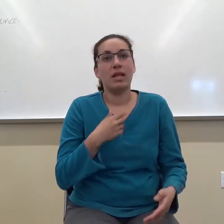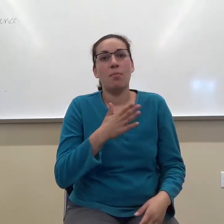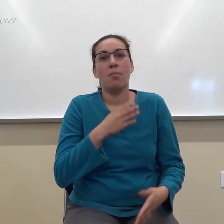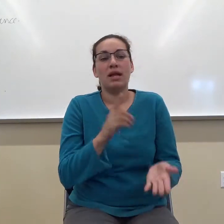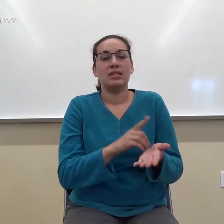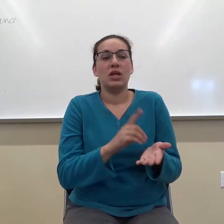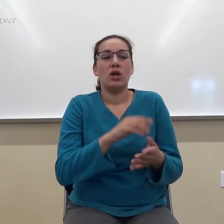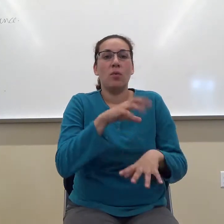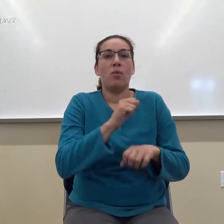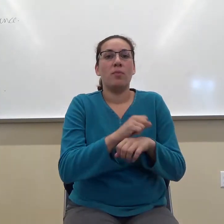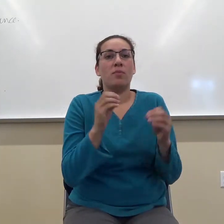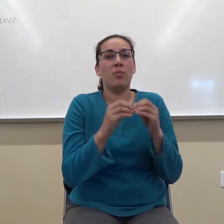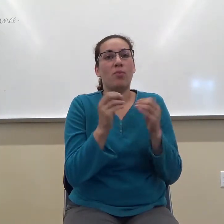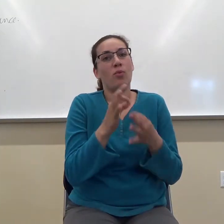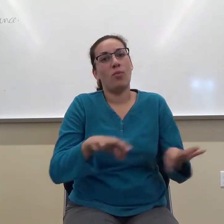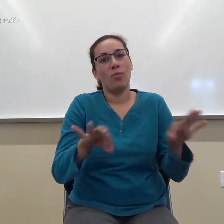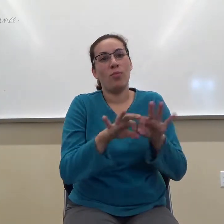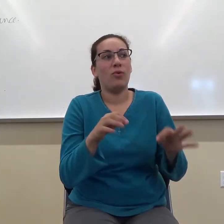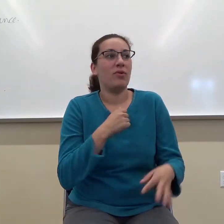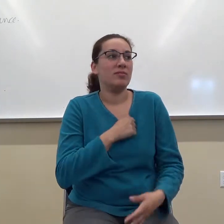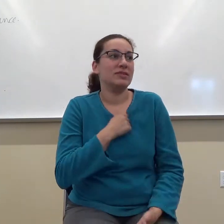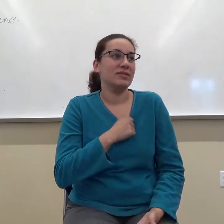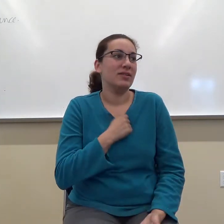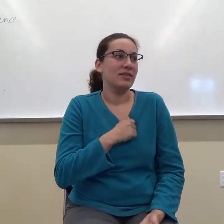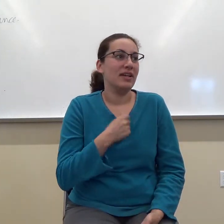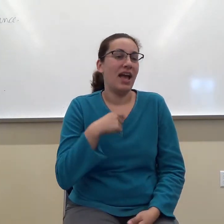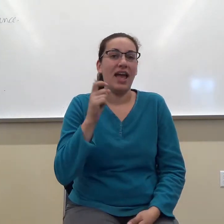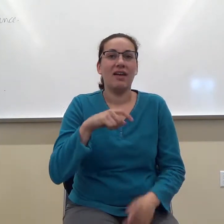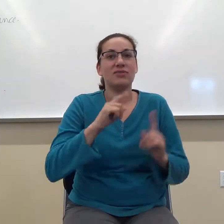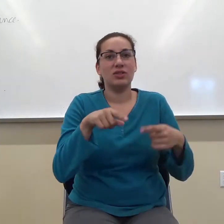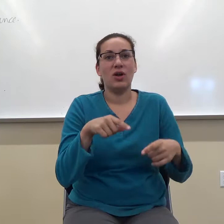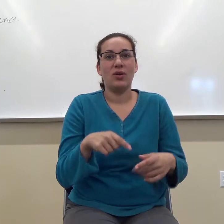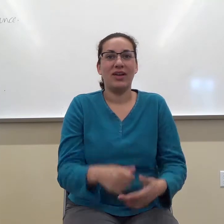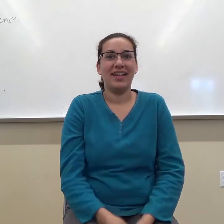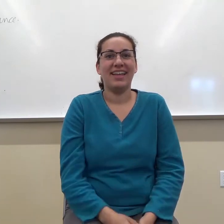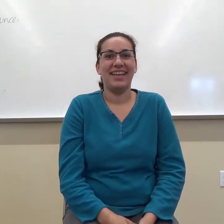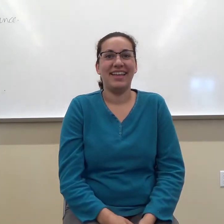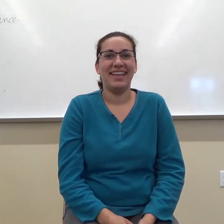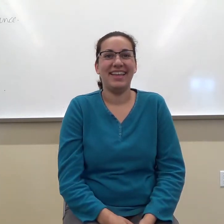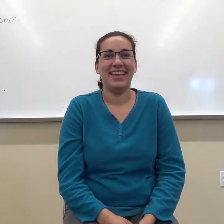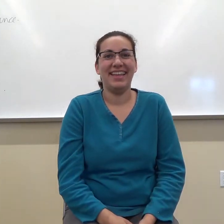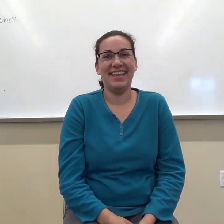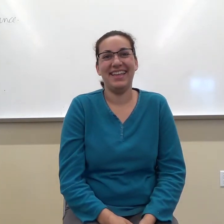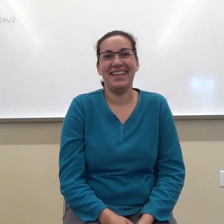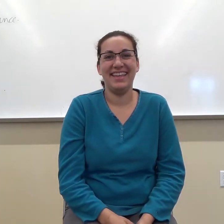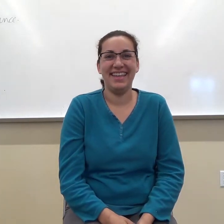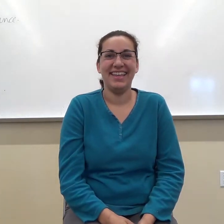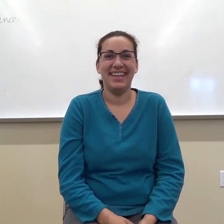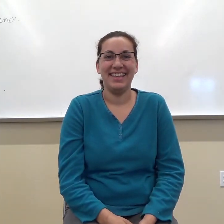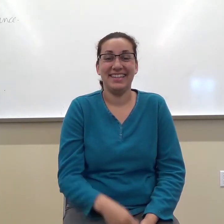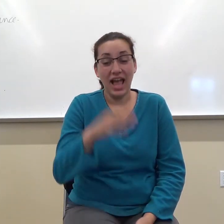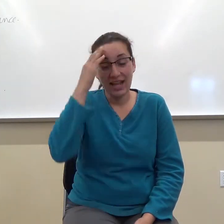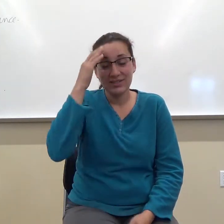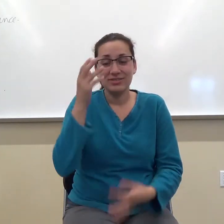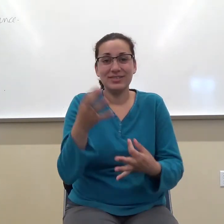you to do this all in one lesson. And what I find is that people tend to get hung